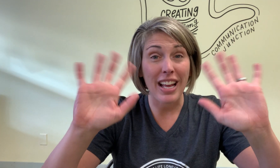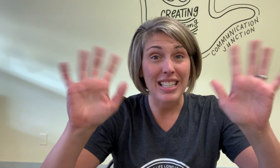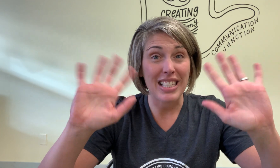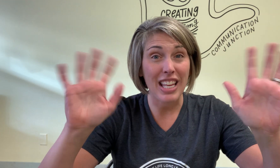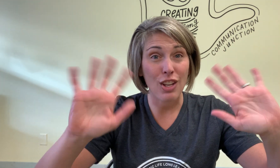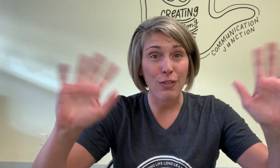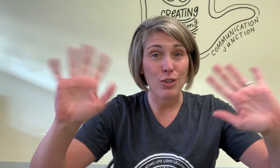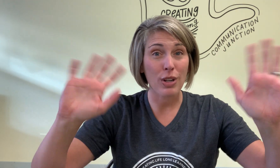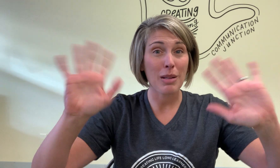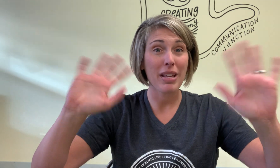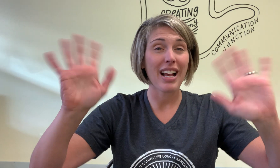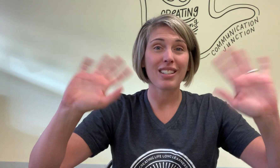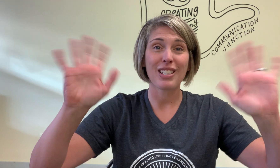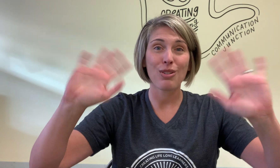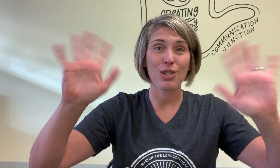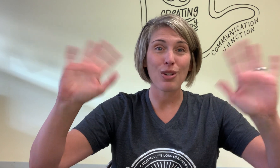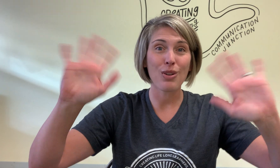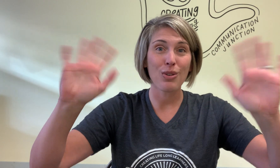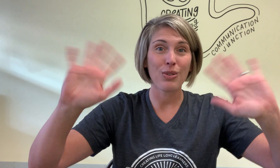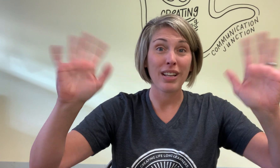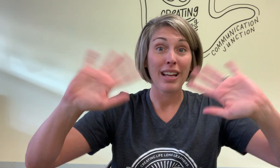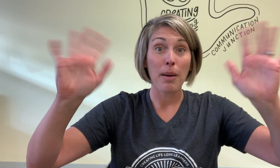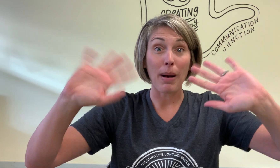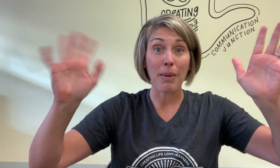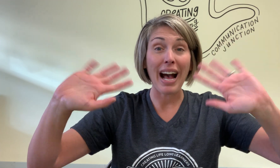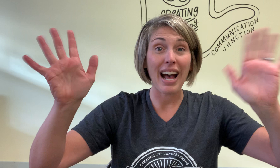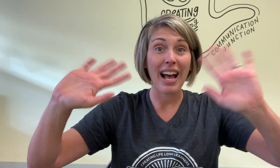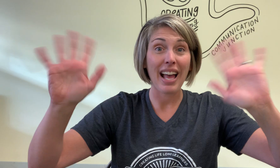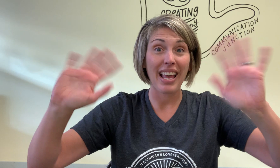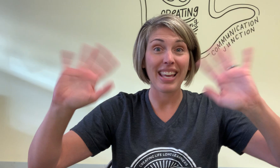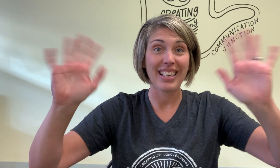Bye-bye, friends. Thank you for joining me. I'll see you soon. Bye-bye.